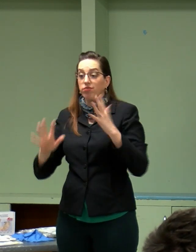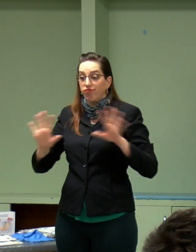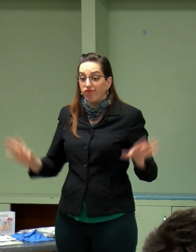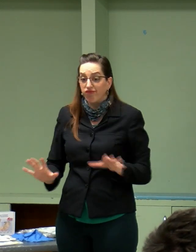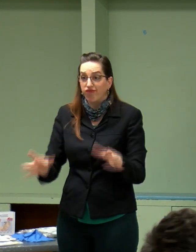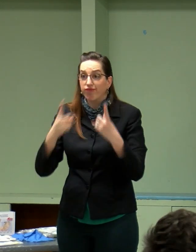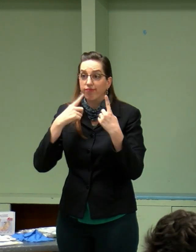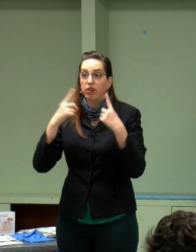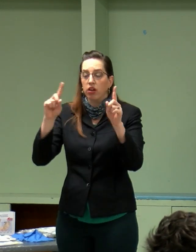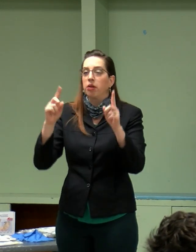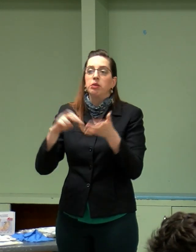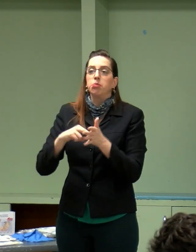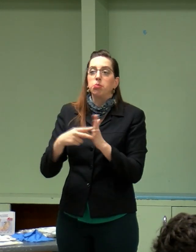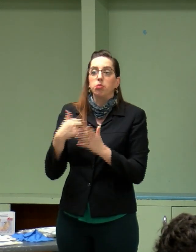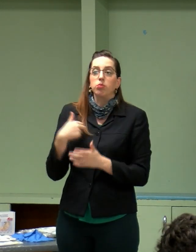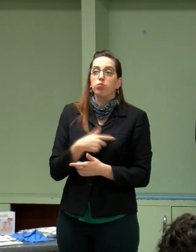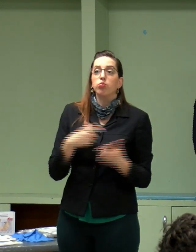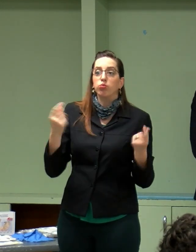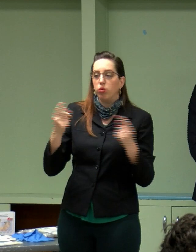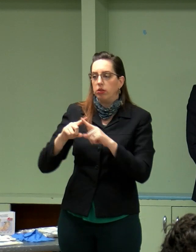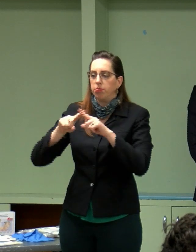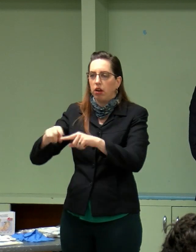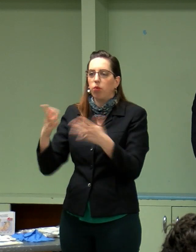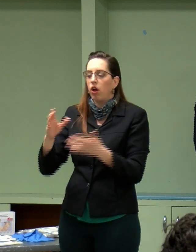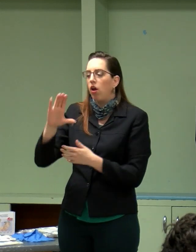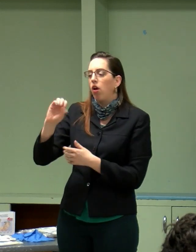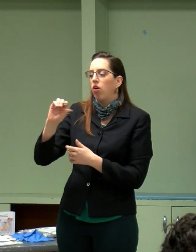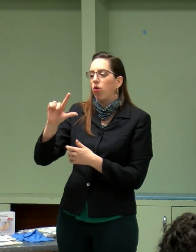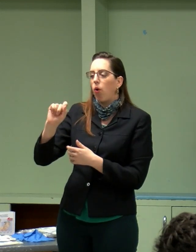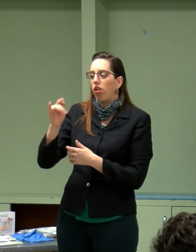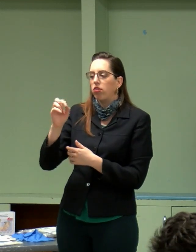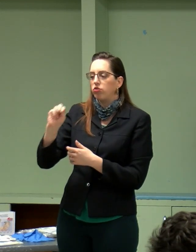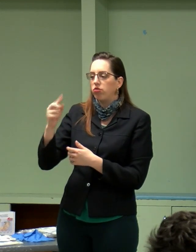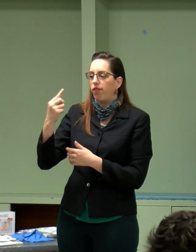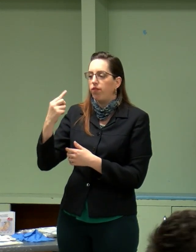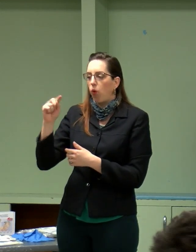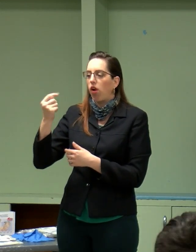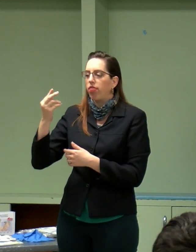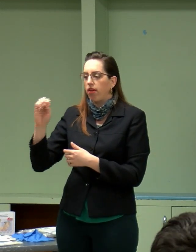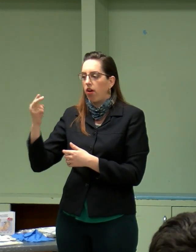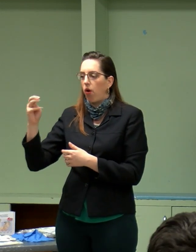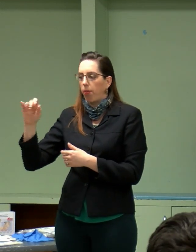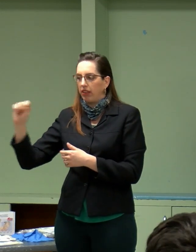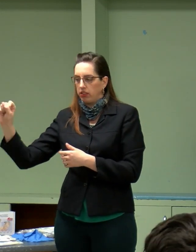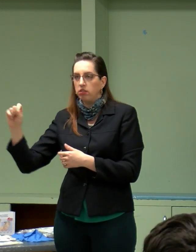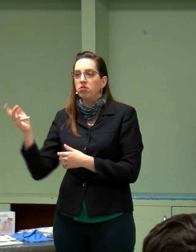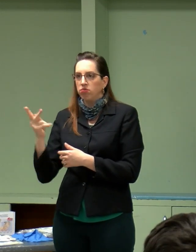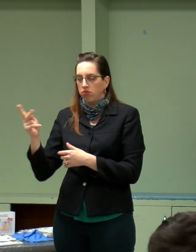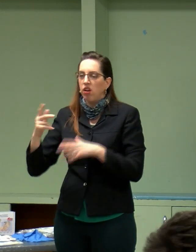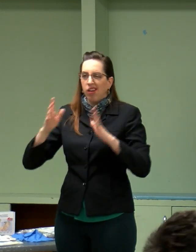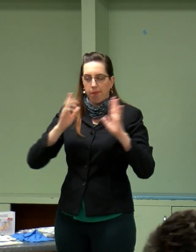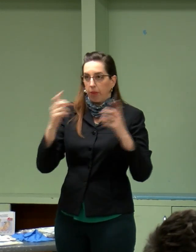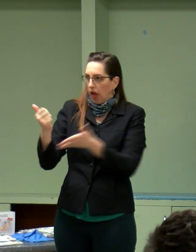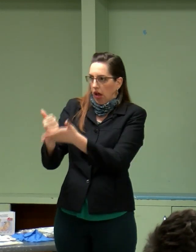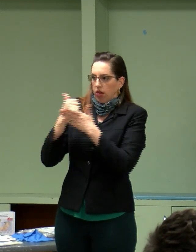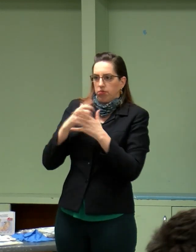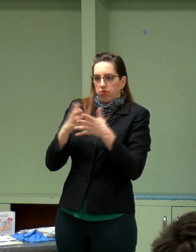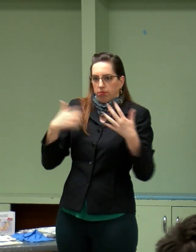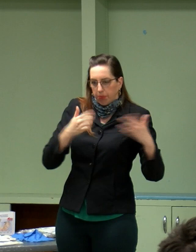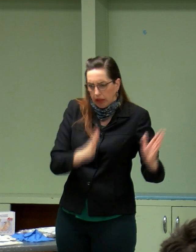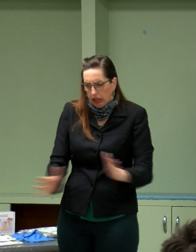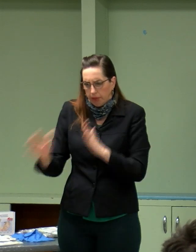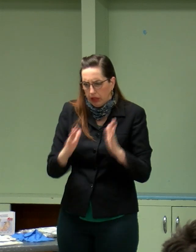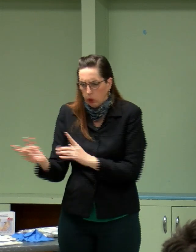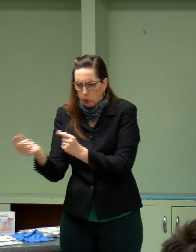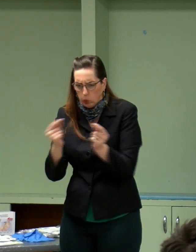fruition, we have really depended on the Coalition for the Homeless, who has helped us plan, mobilize, and coordinate the